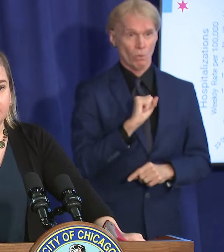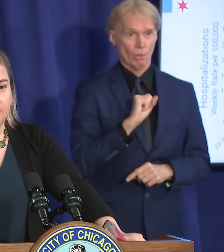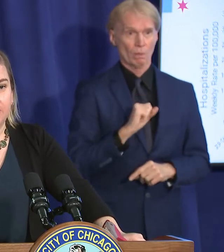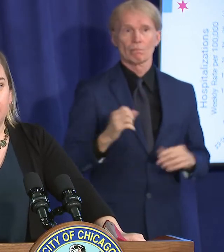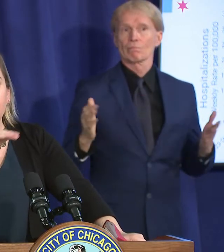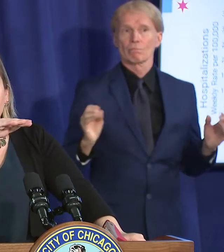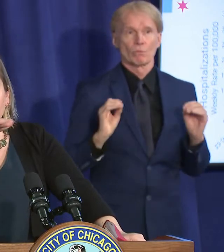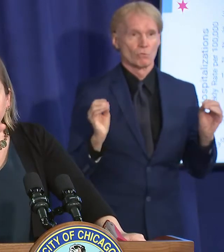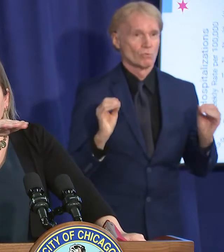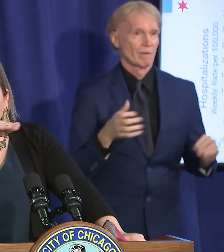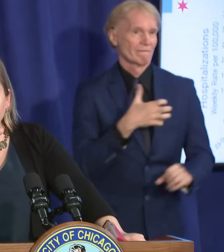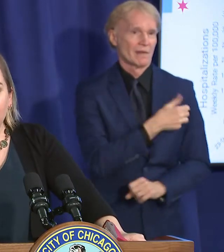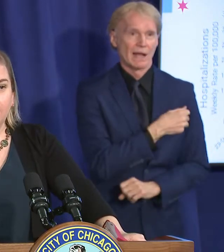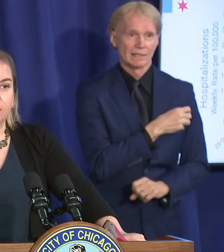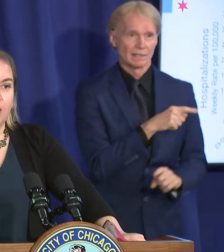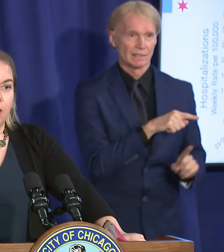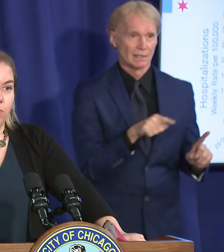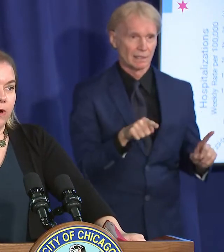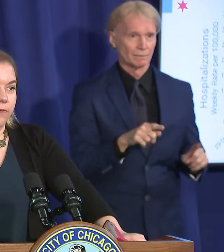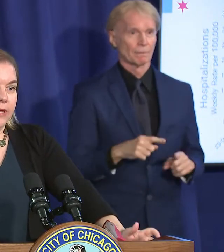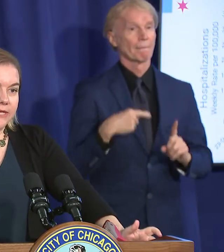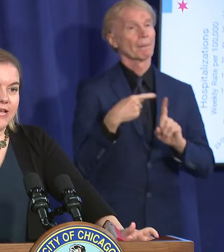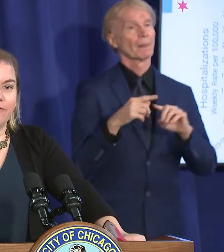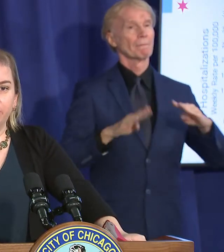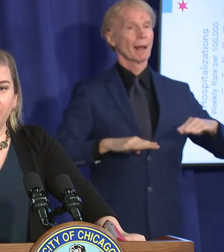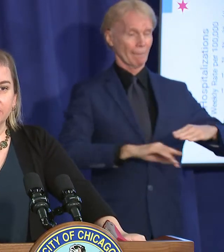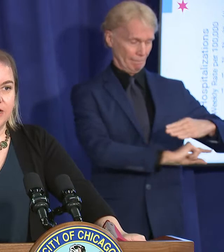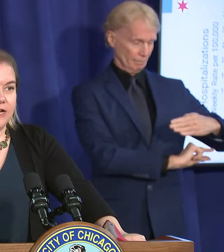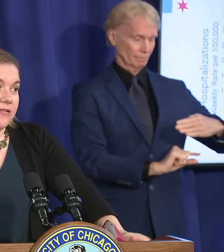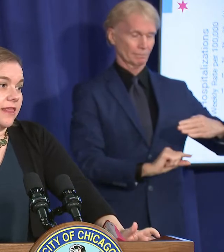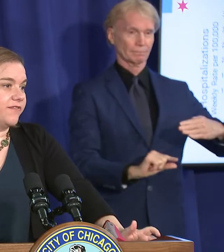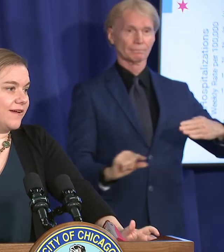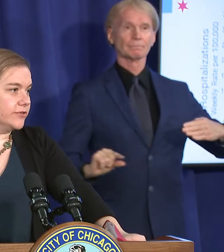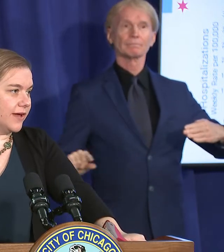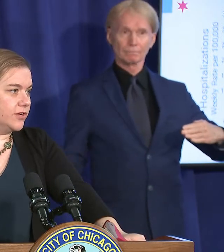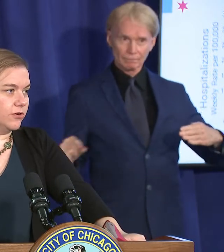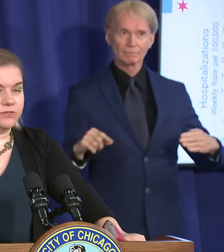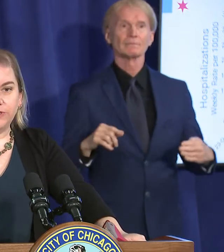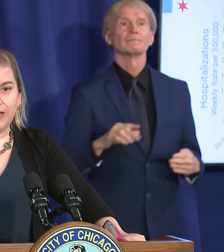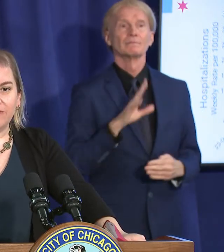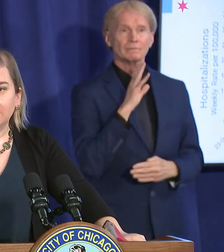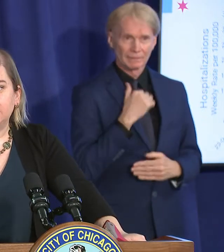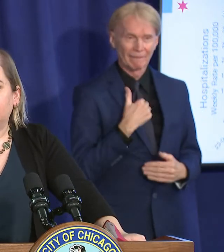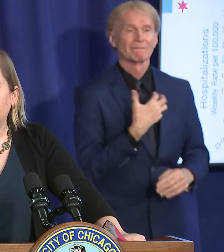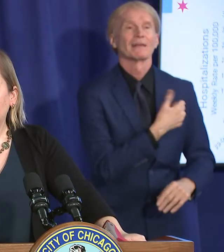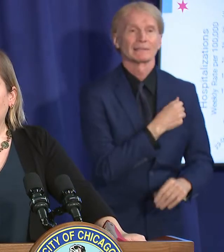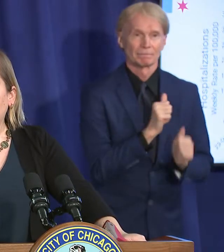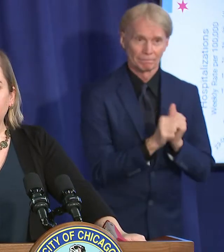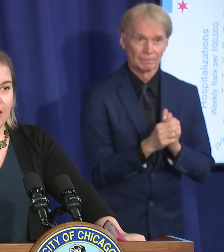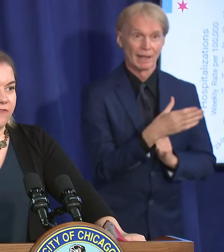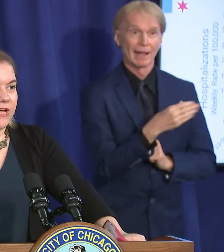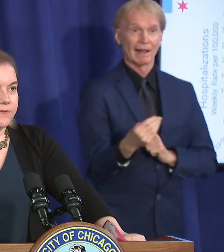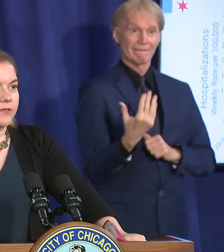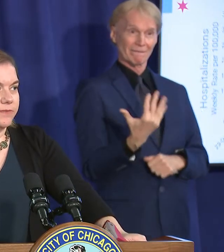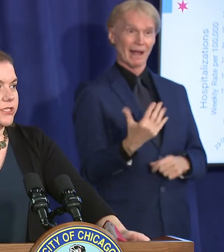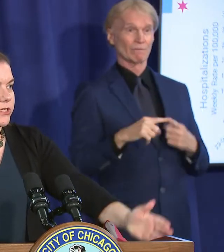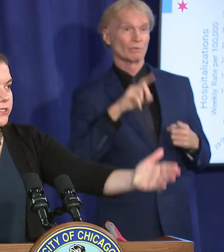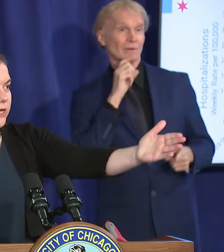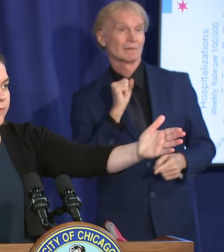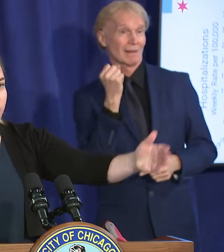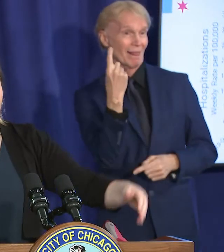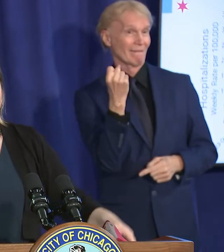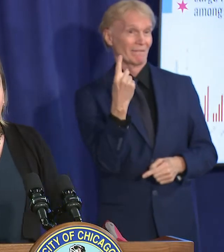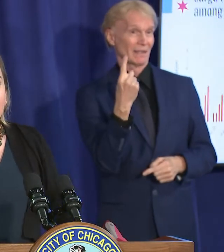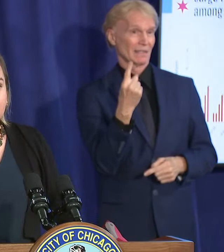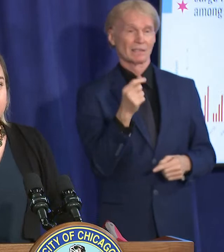are unvaccinated. Whereas down at the bottom are where kids have been vaccinated, and then the 5 to 11-year-olds we have not seen a lot of hospital